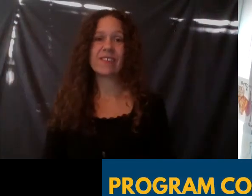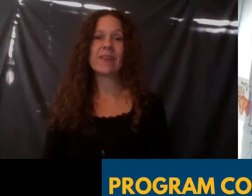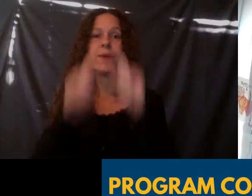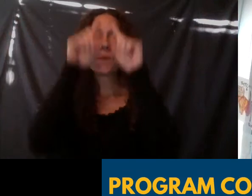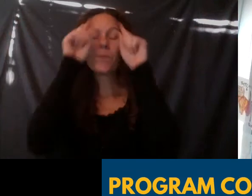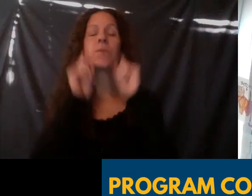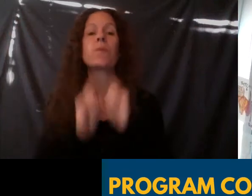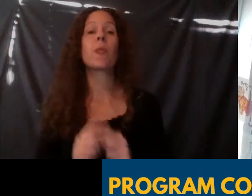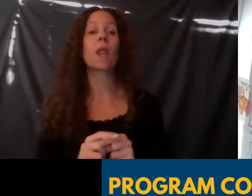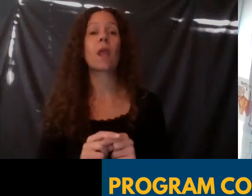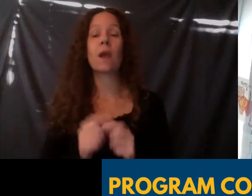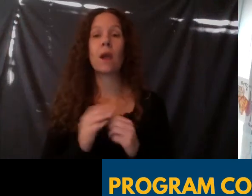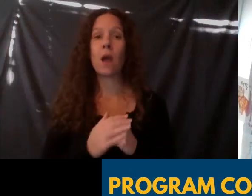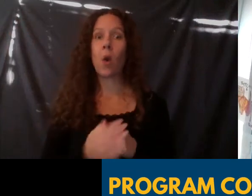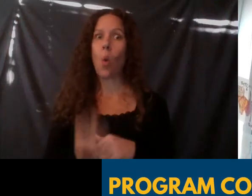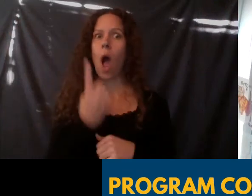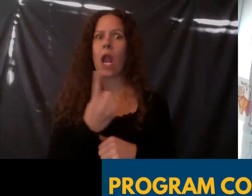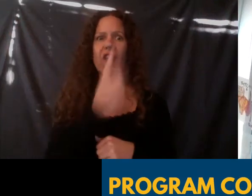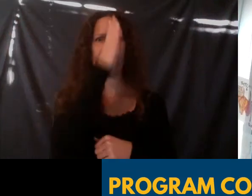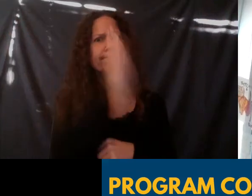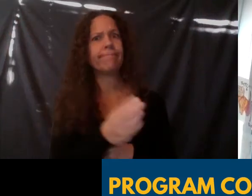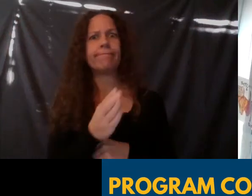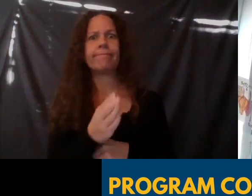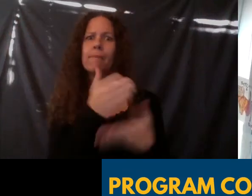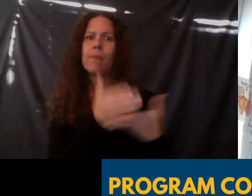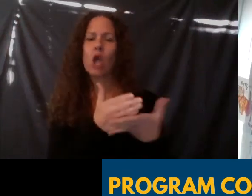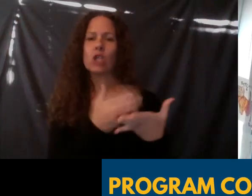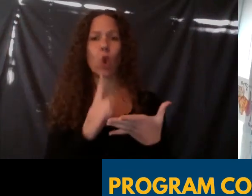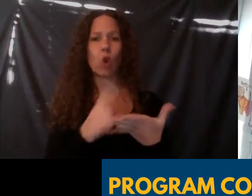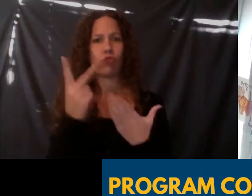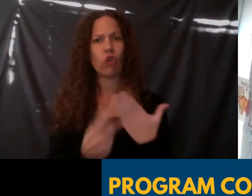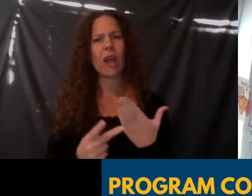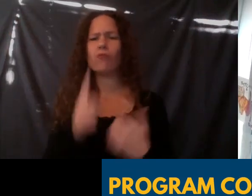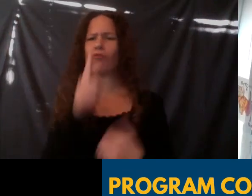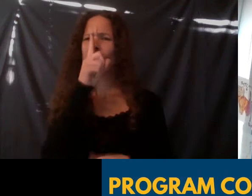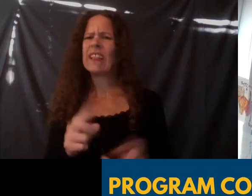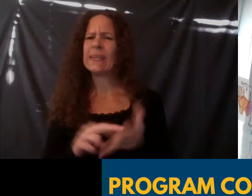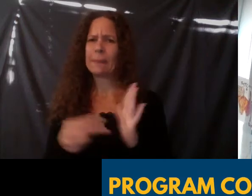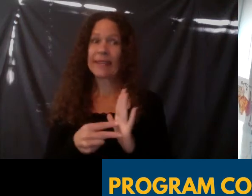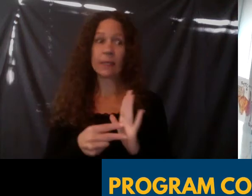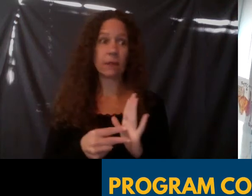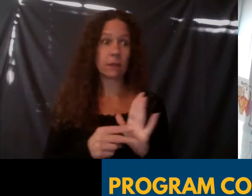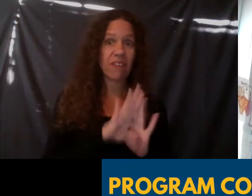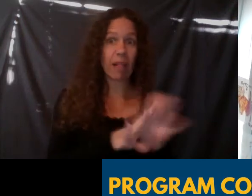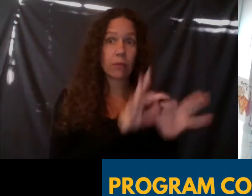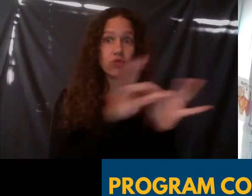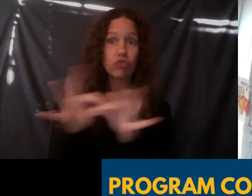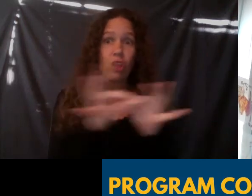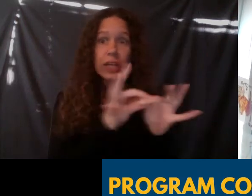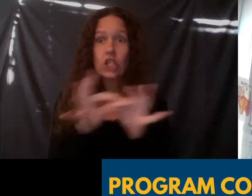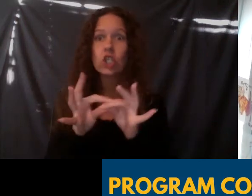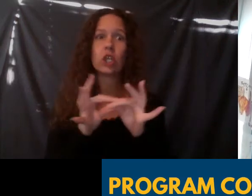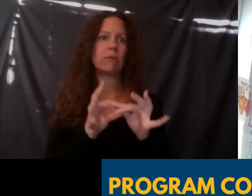One of the key components of the program was to be a truly coordinated campaign, which meant building working relationships with Democratic Central Committees